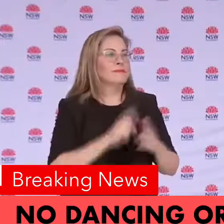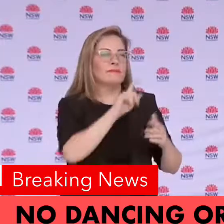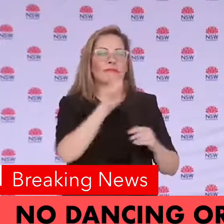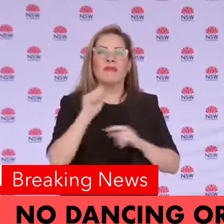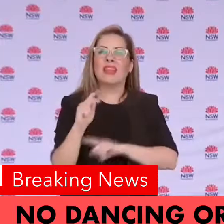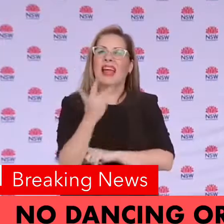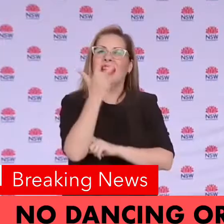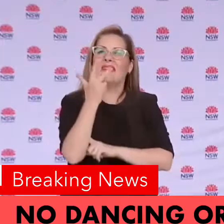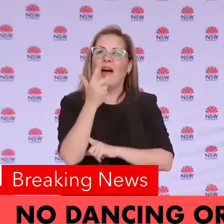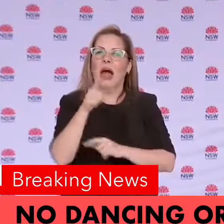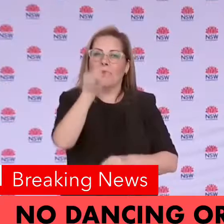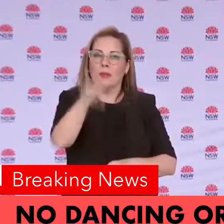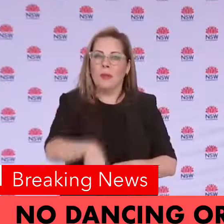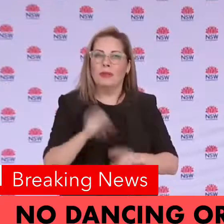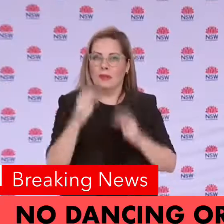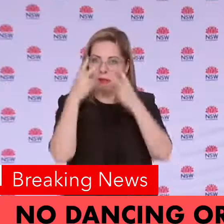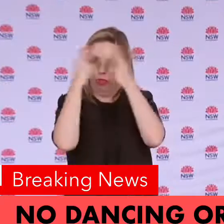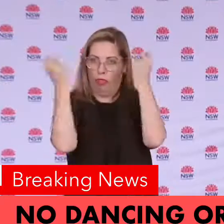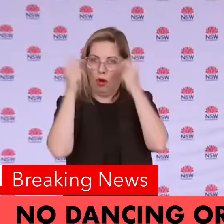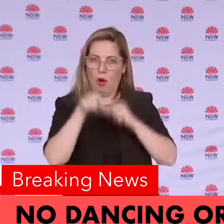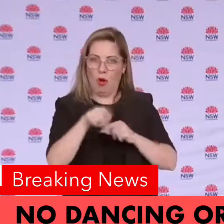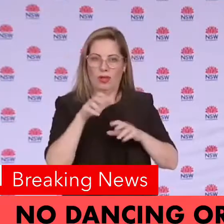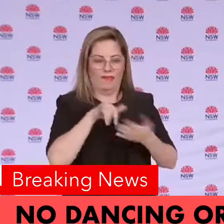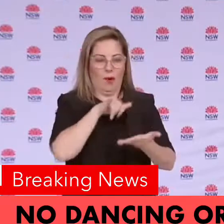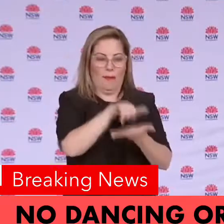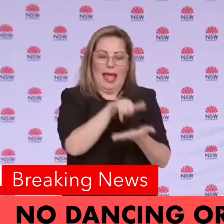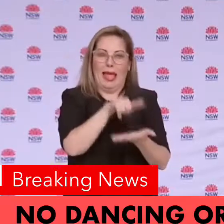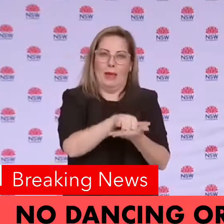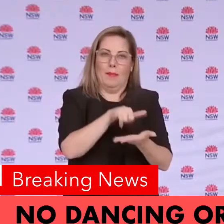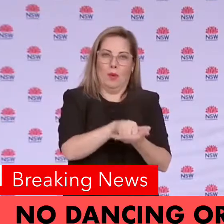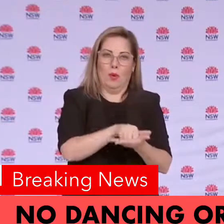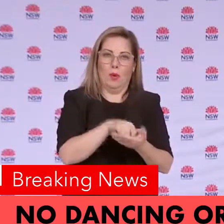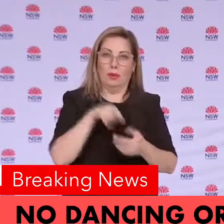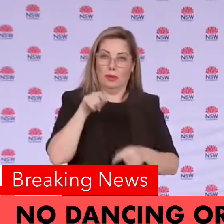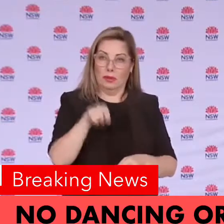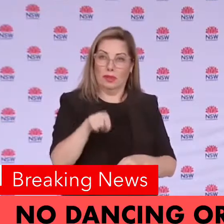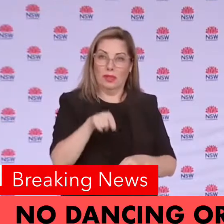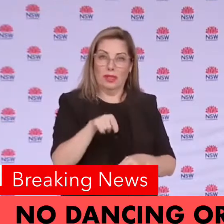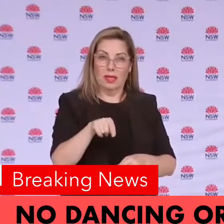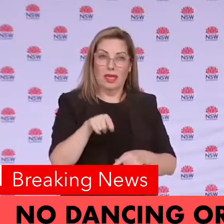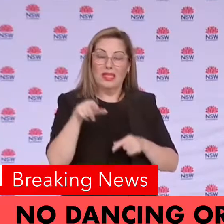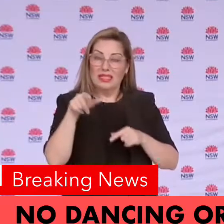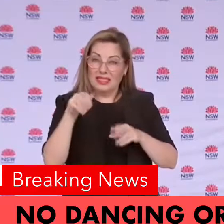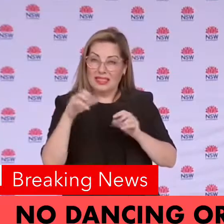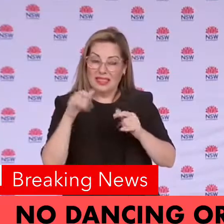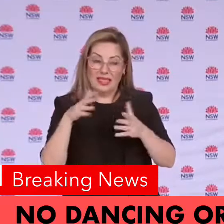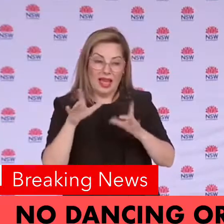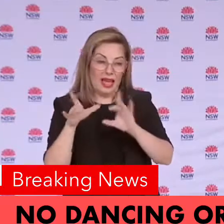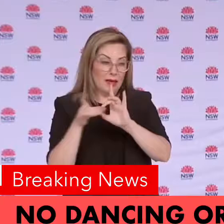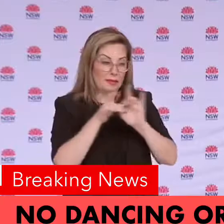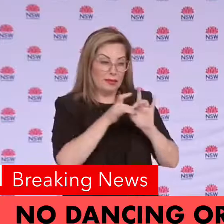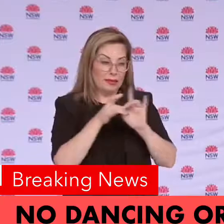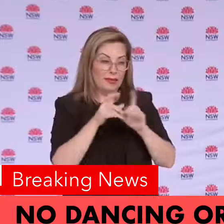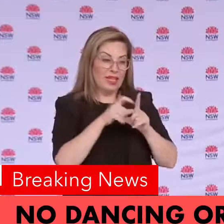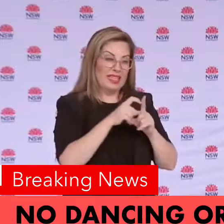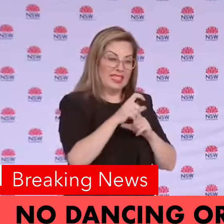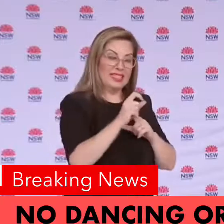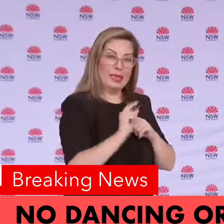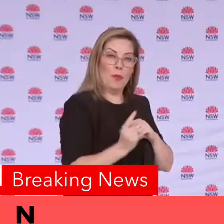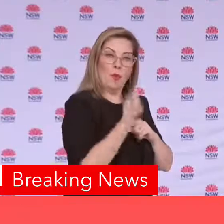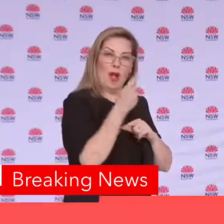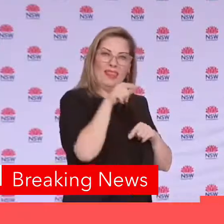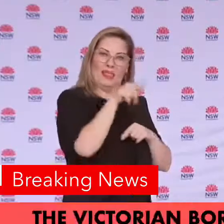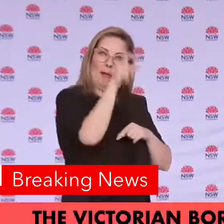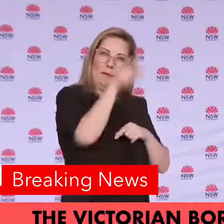nurse have any interaction with the return traveller coming on December 1 and positive?